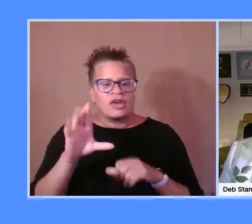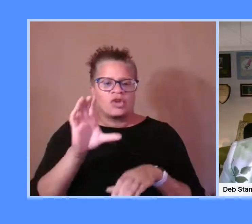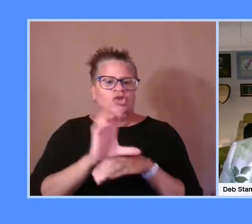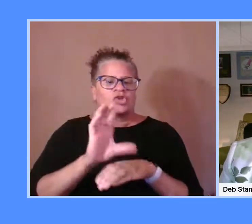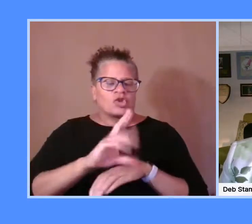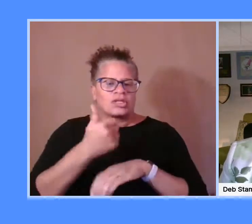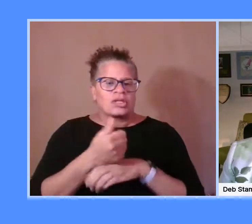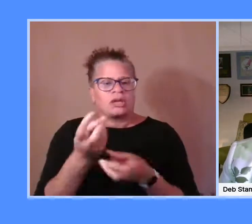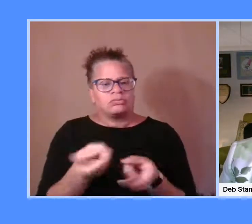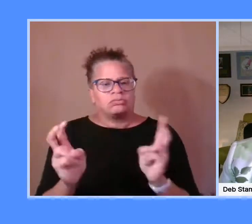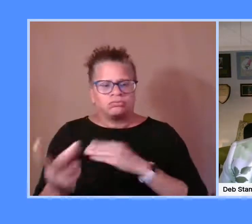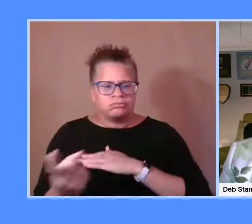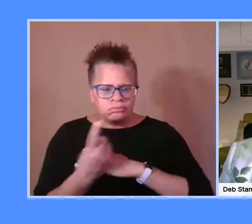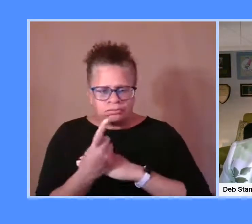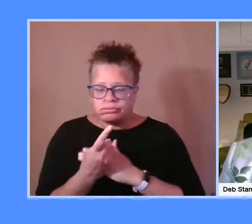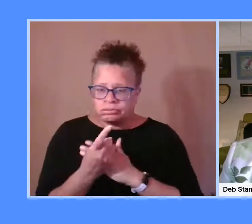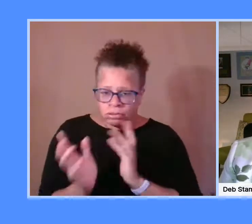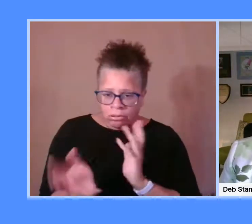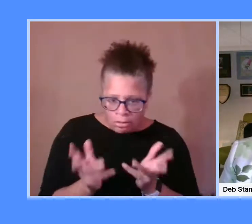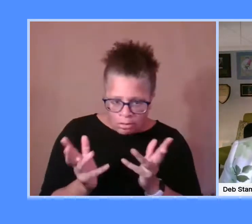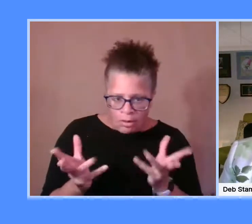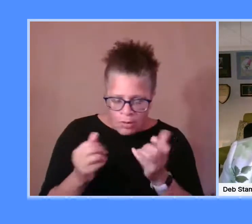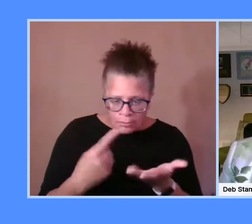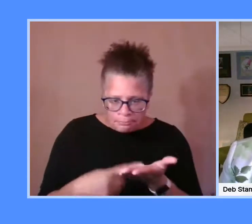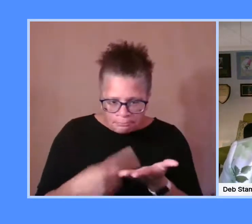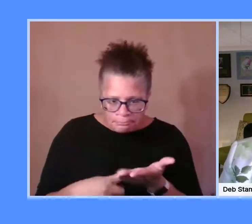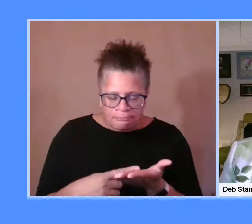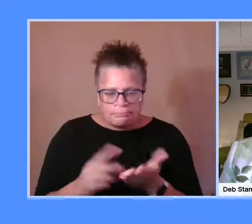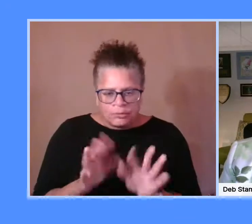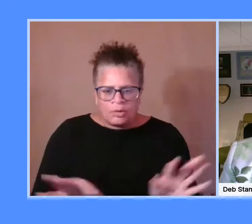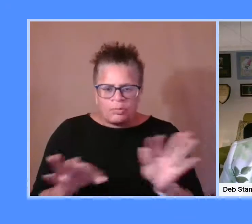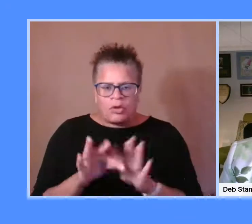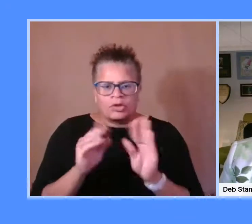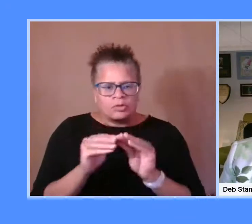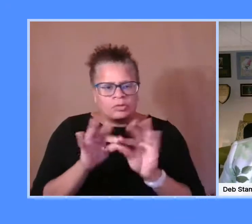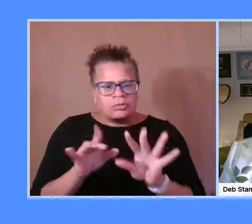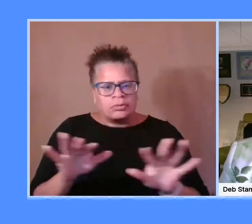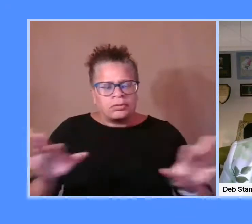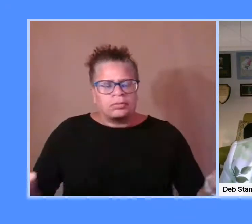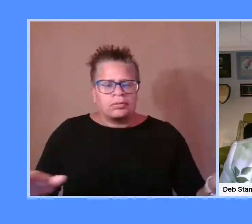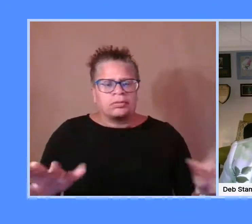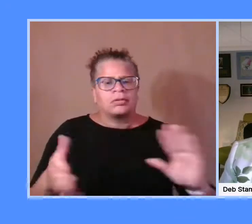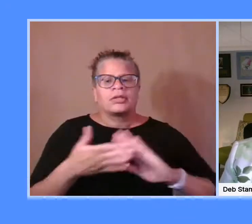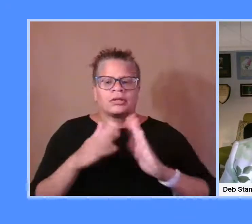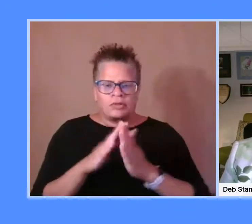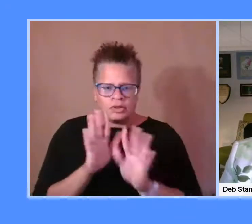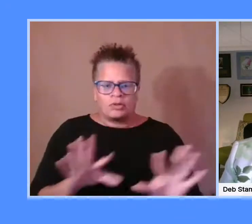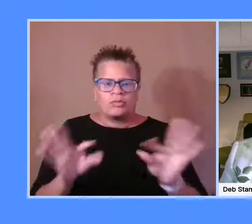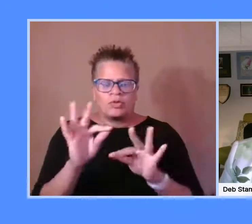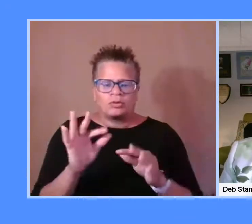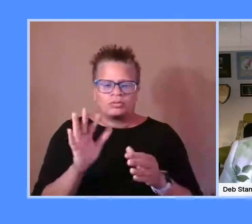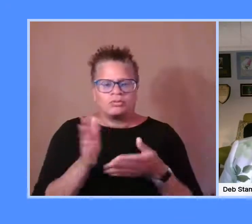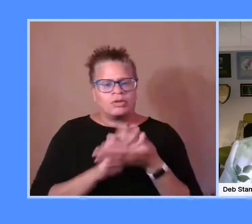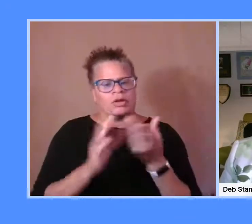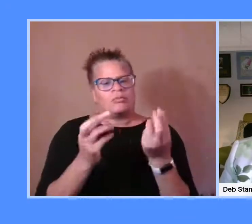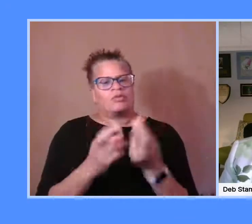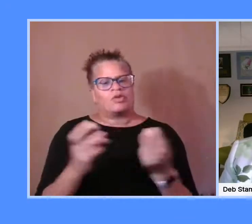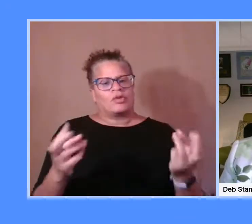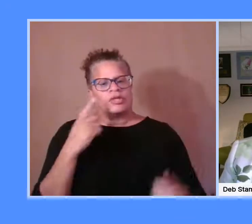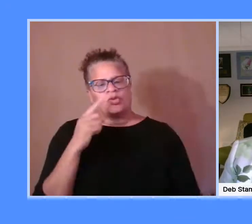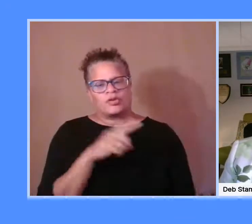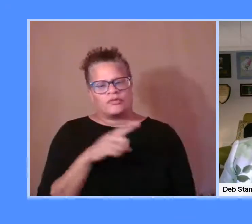that other community organizations are holding to get the word out to the community, to be able to be that resource.